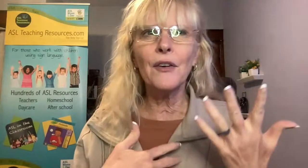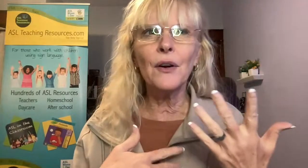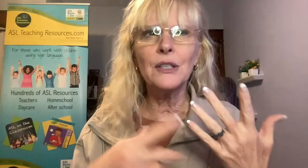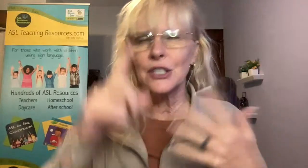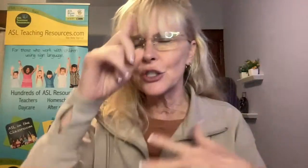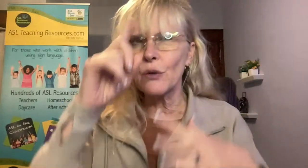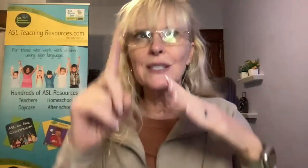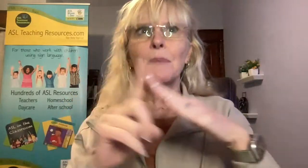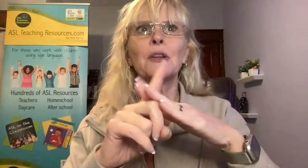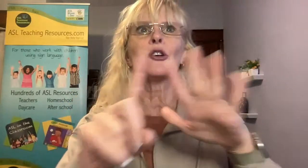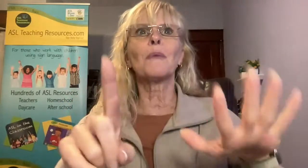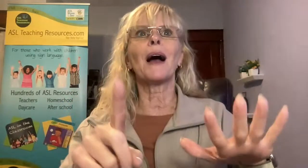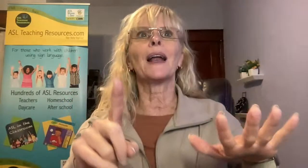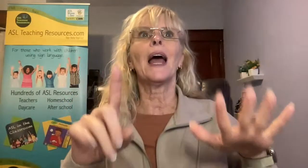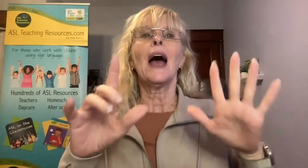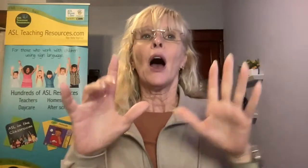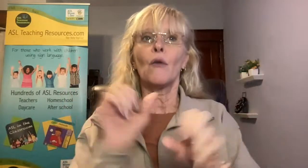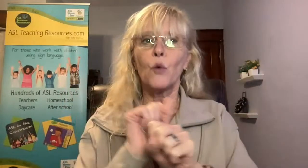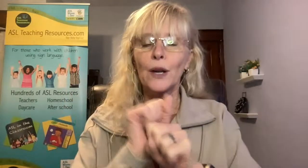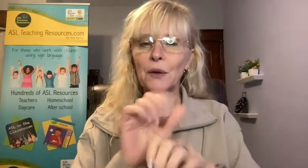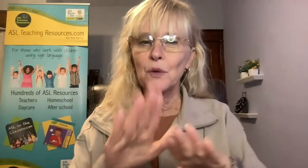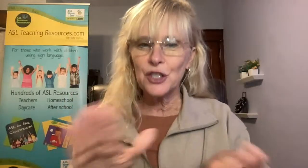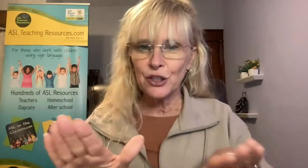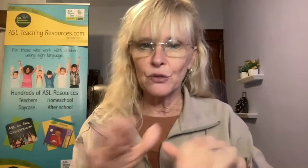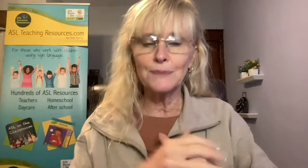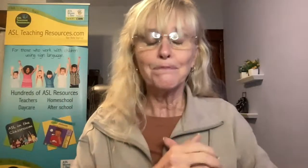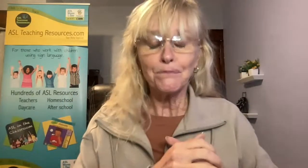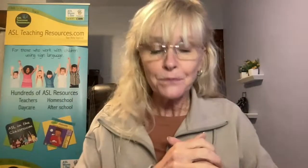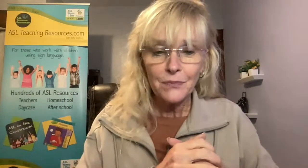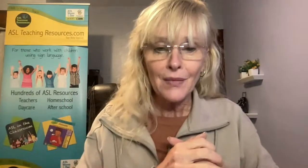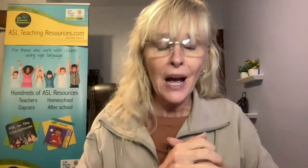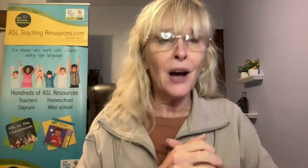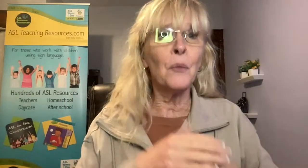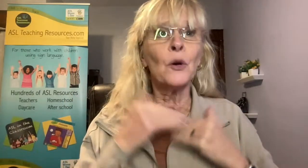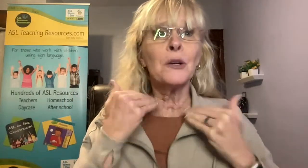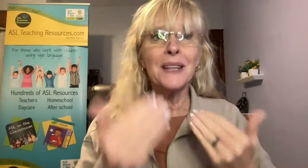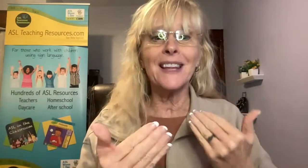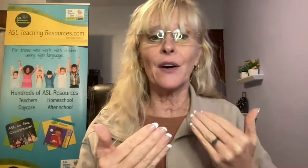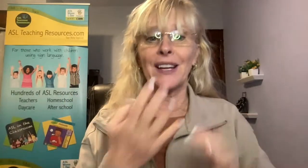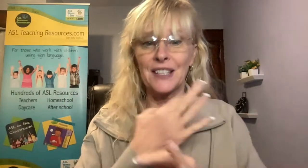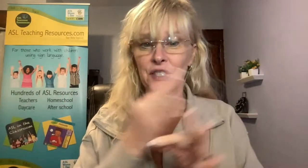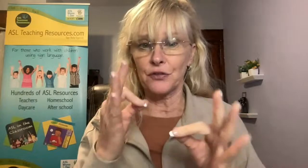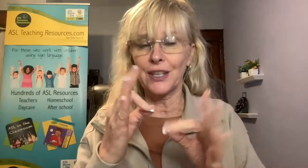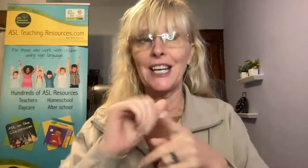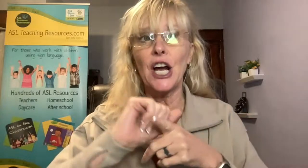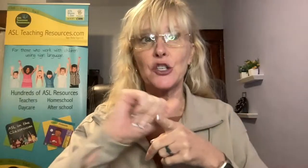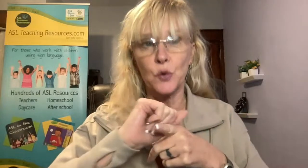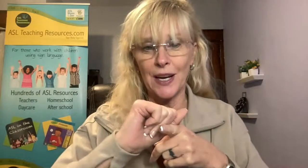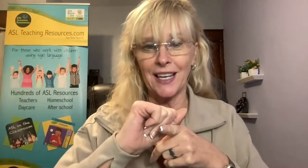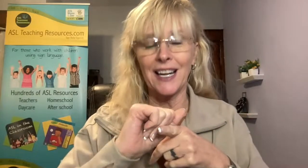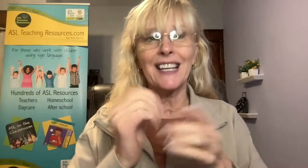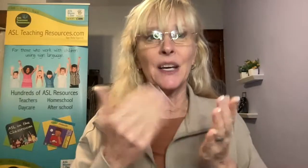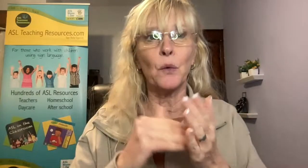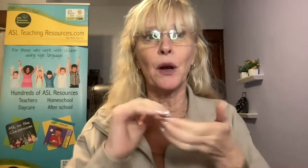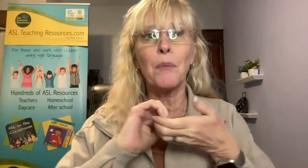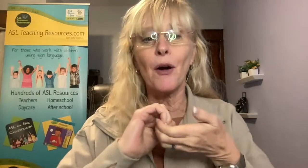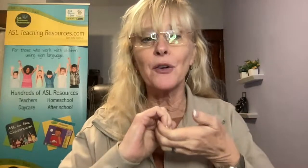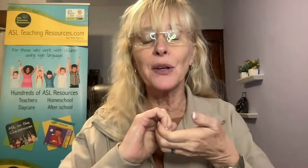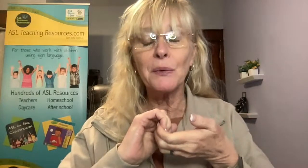whatever just shows up in your mind of working with children. We're going to be there at this free training. Again, we are partnering